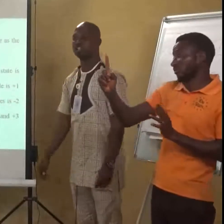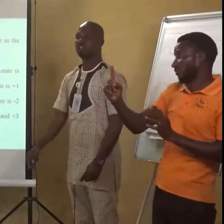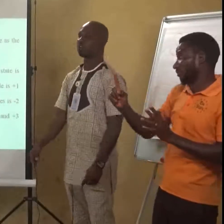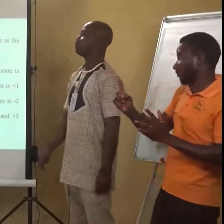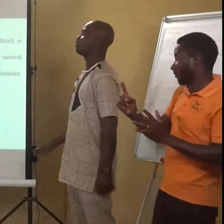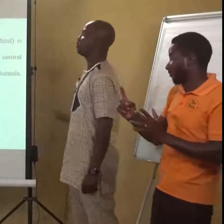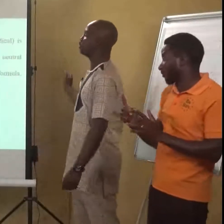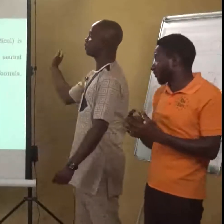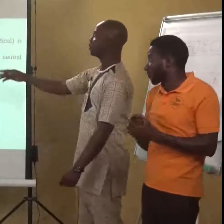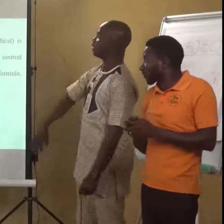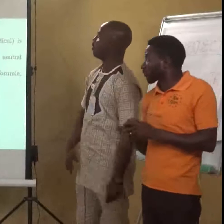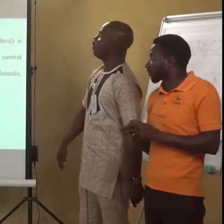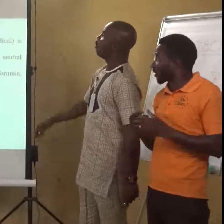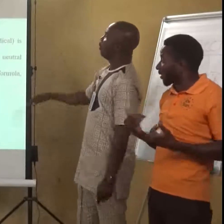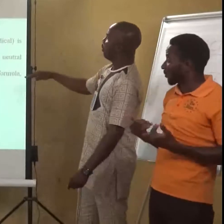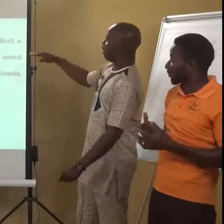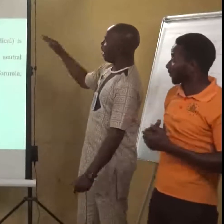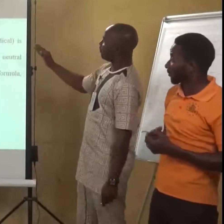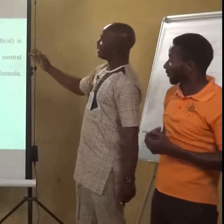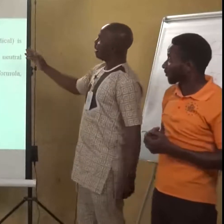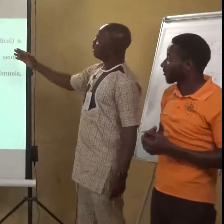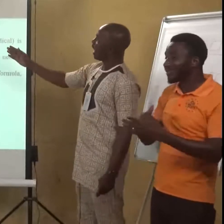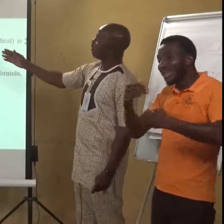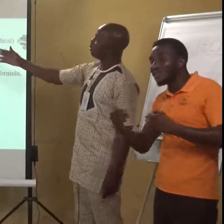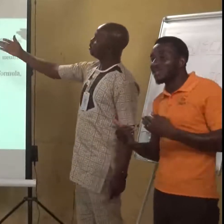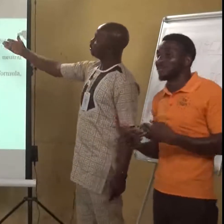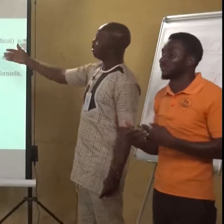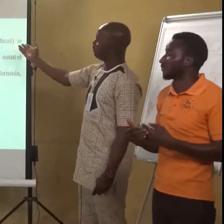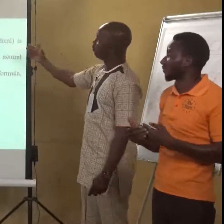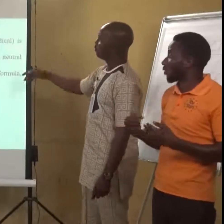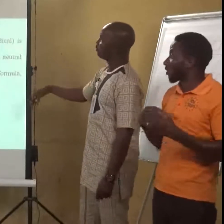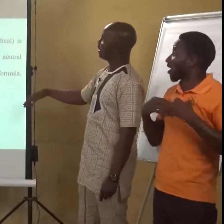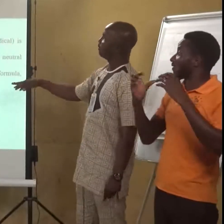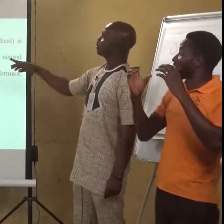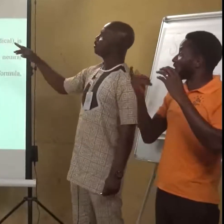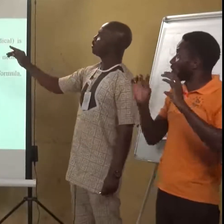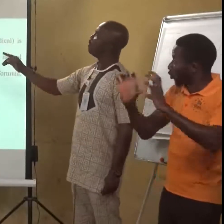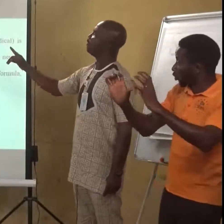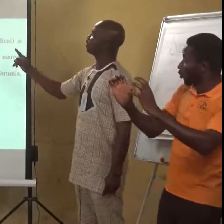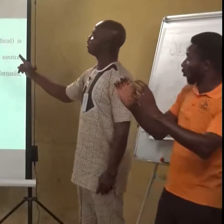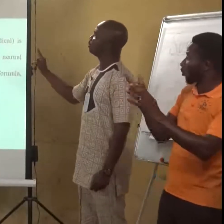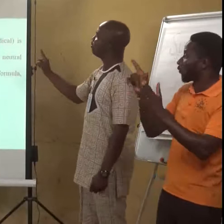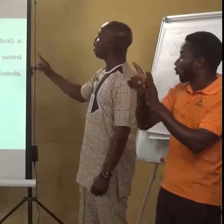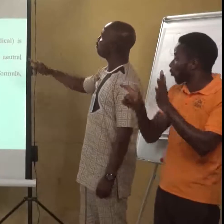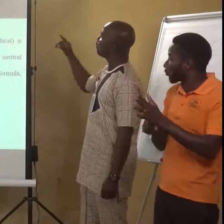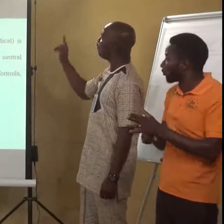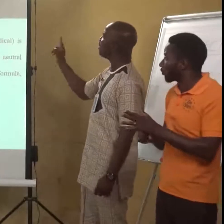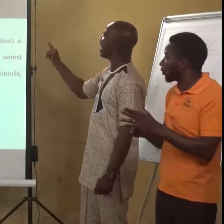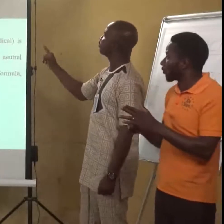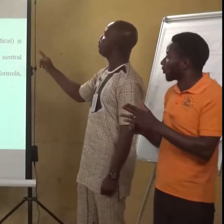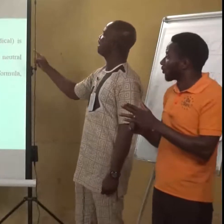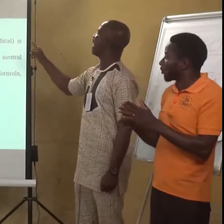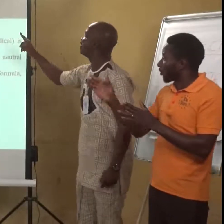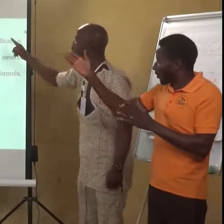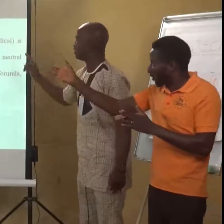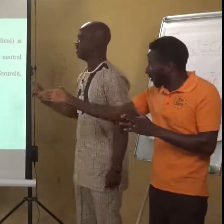octet configuration. Now, after we have continuation of the rules, you say the sum of oxidation number of a